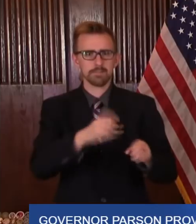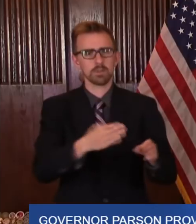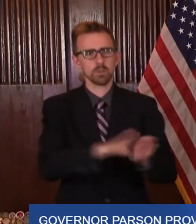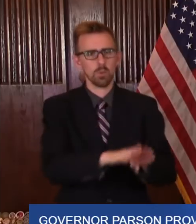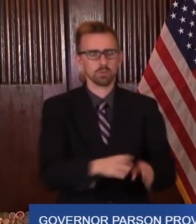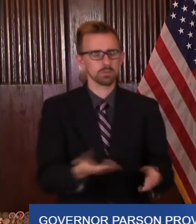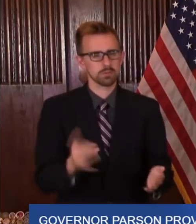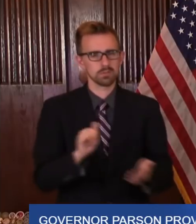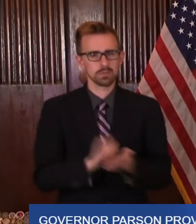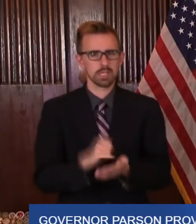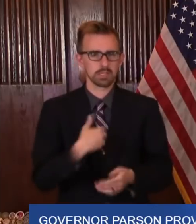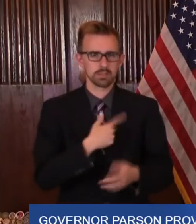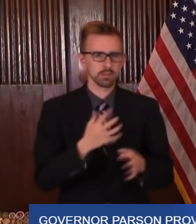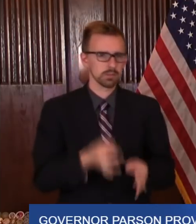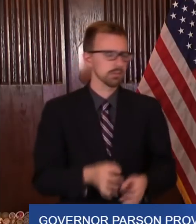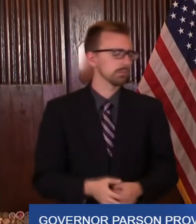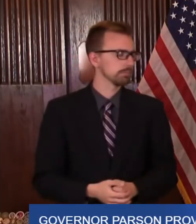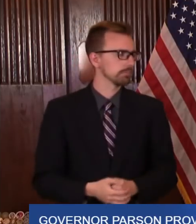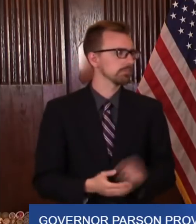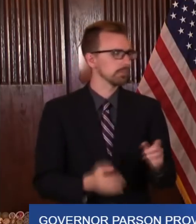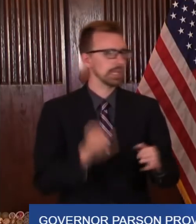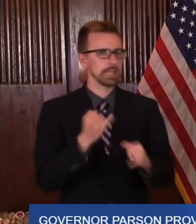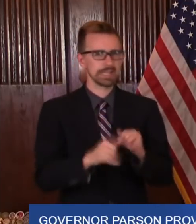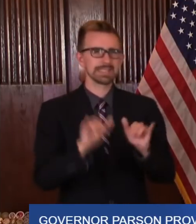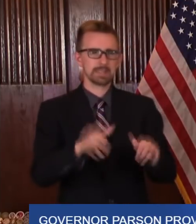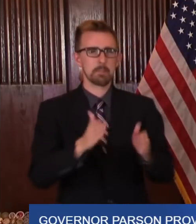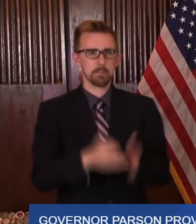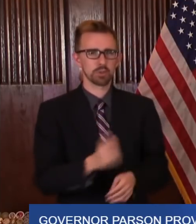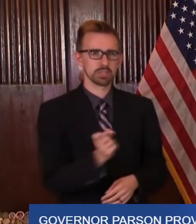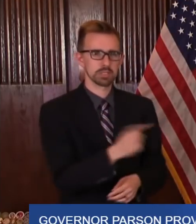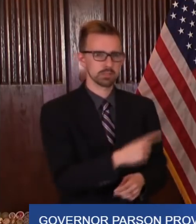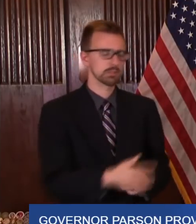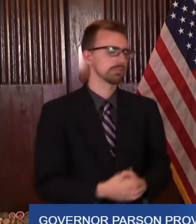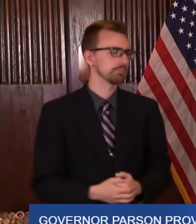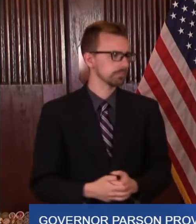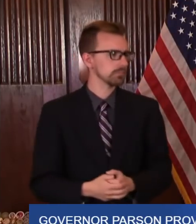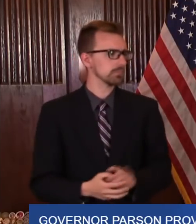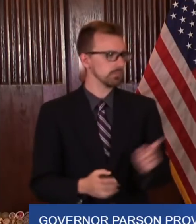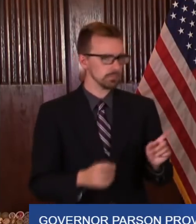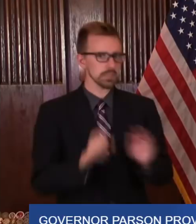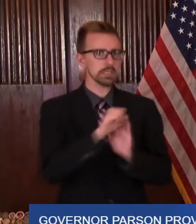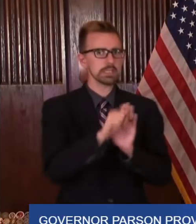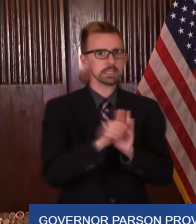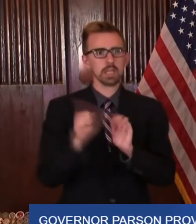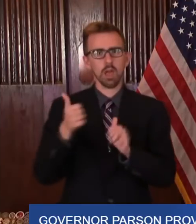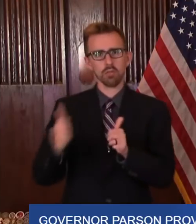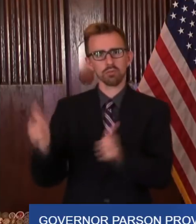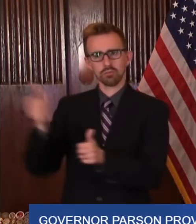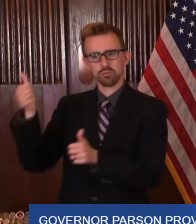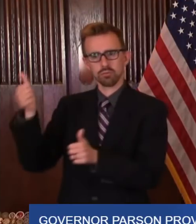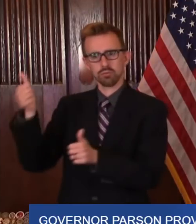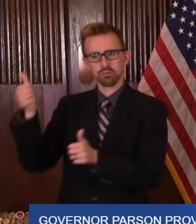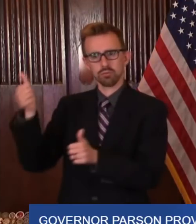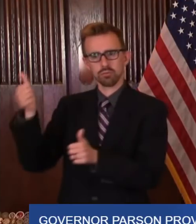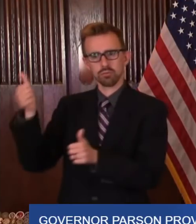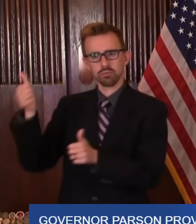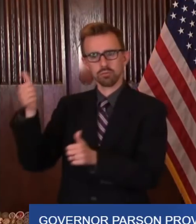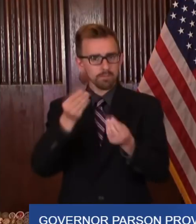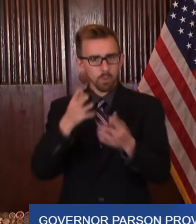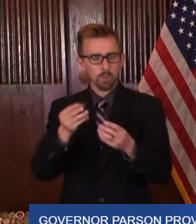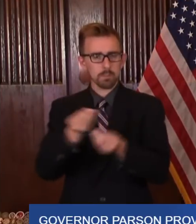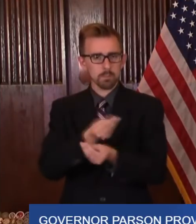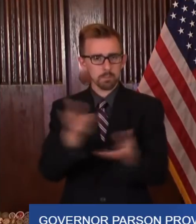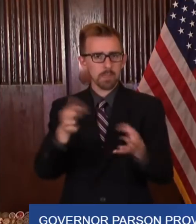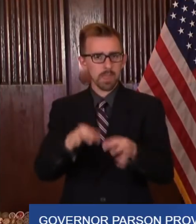two. All right, and the final question from Madeline for you, Governor. You and other state officials have said repeatedly that keeping the public informed is critical to